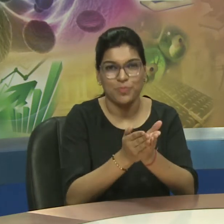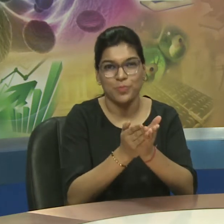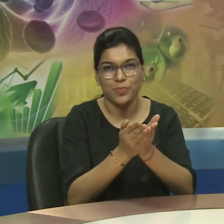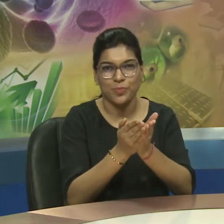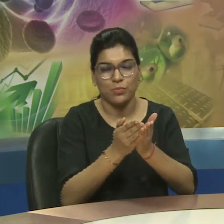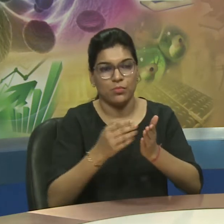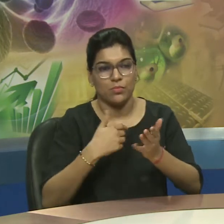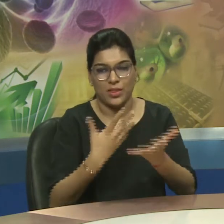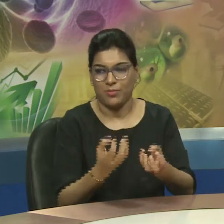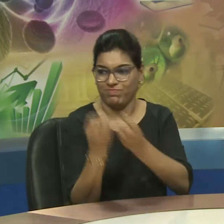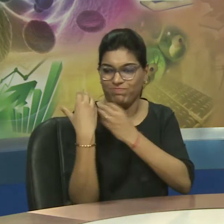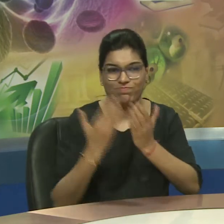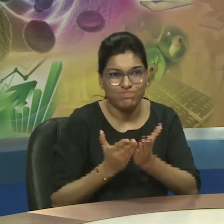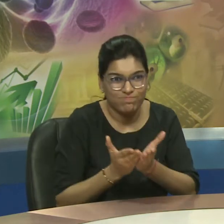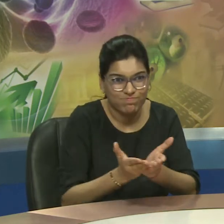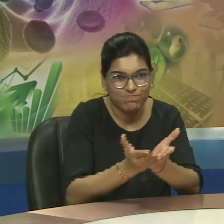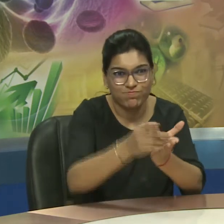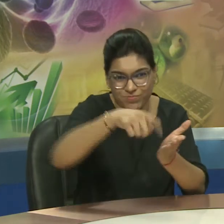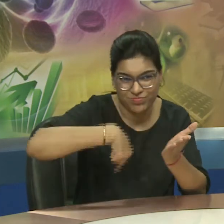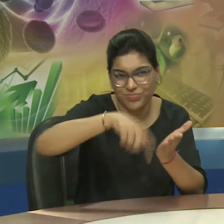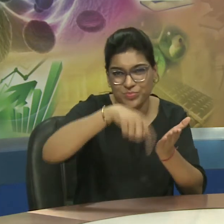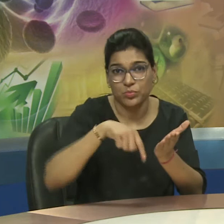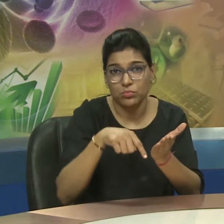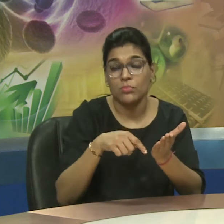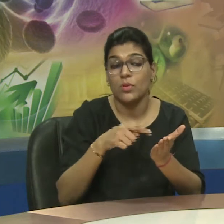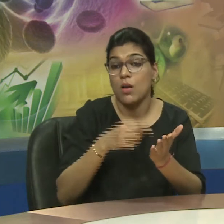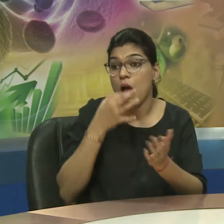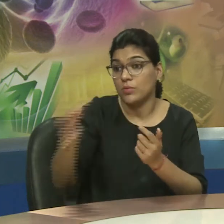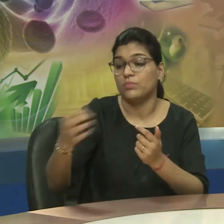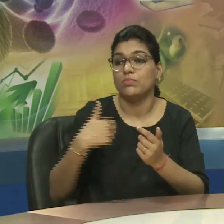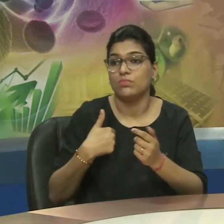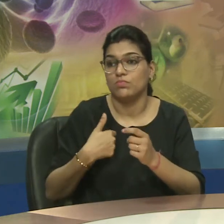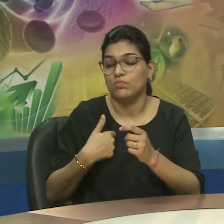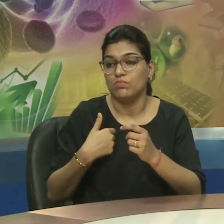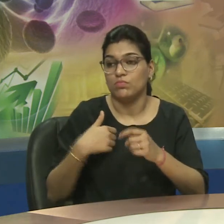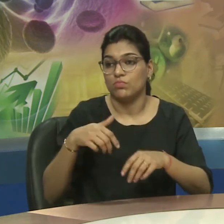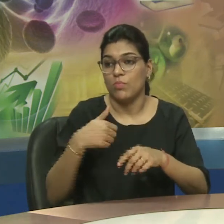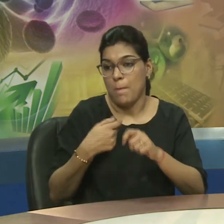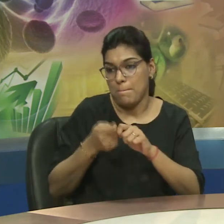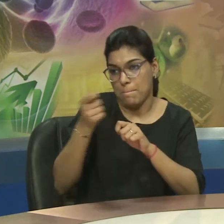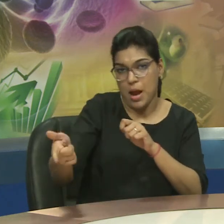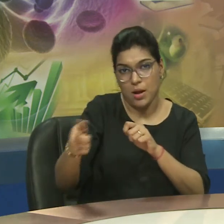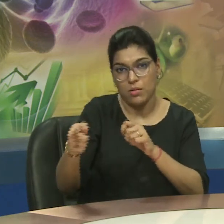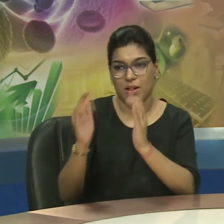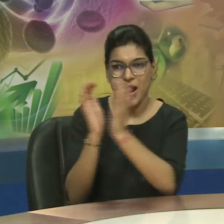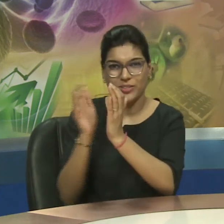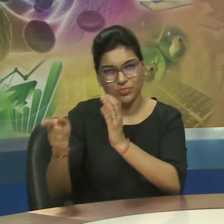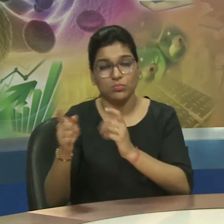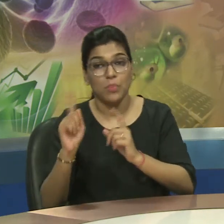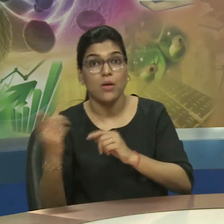floating policy. Under this policy, a cargo policy